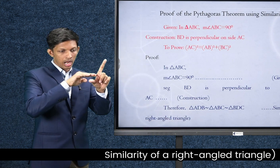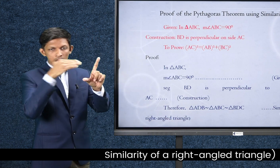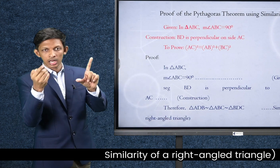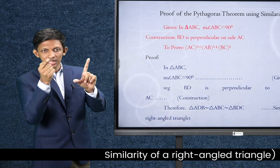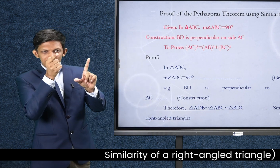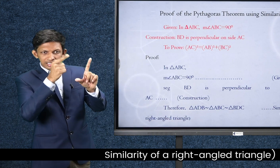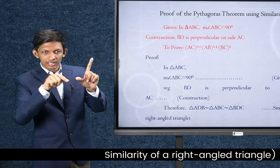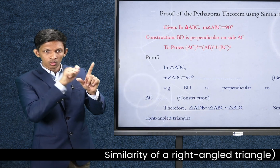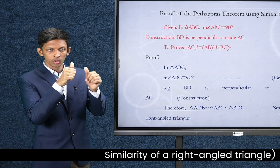angle triangle.